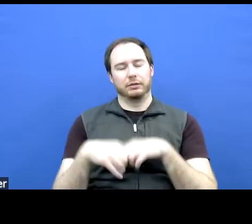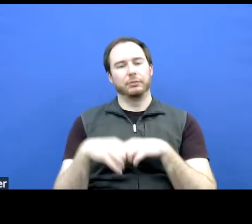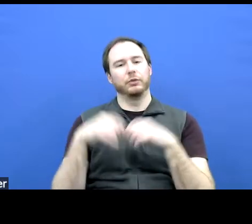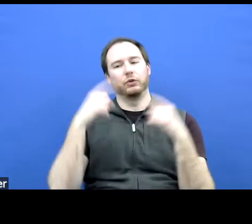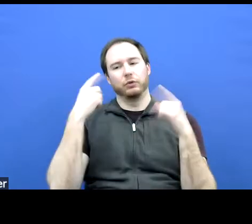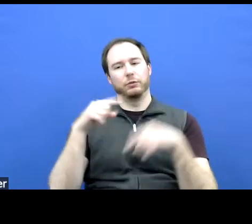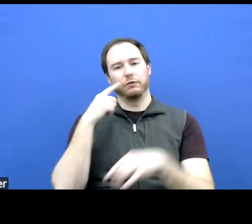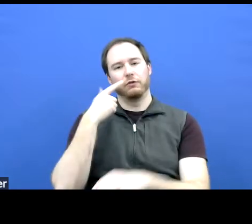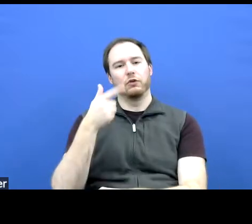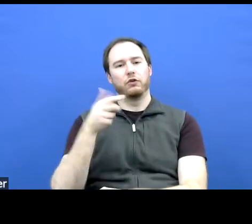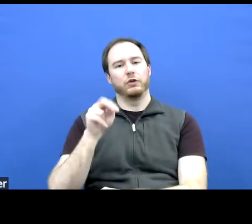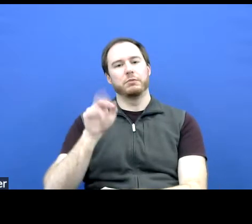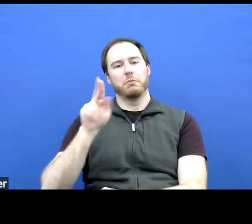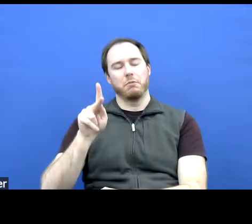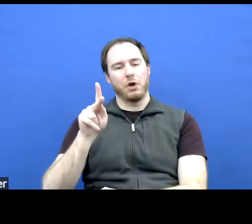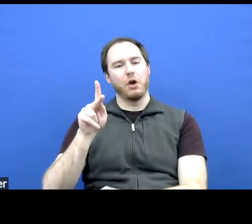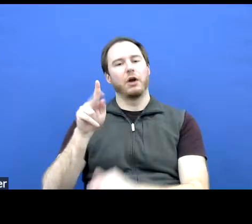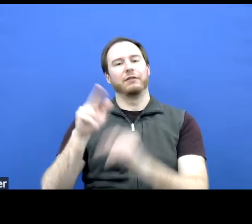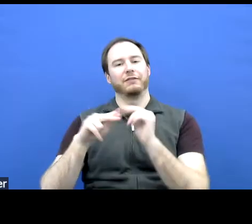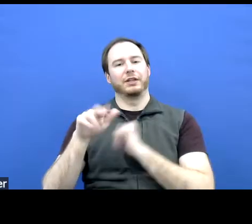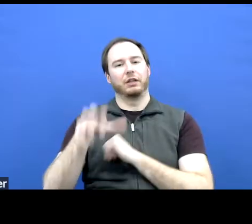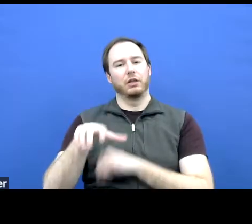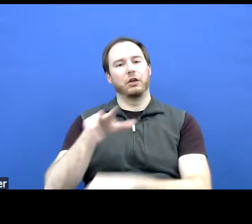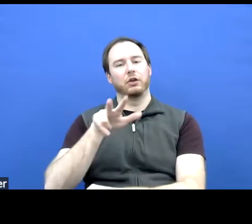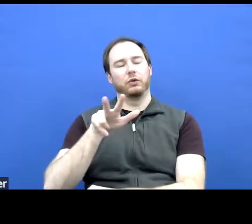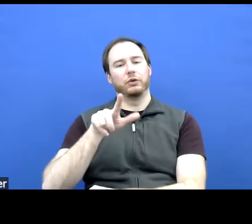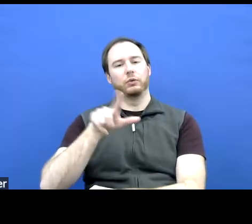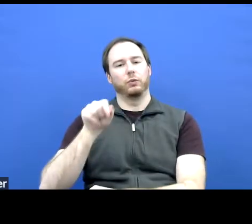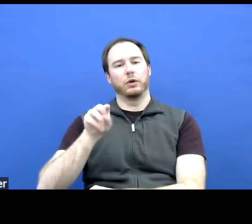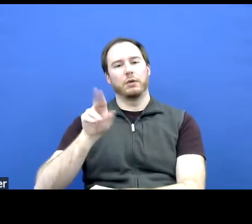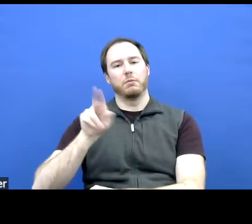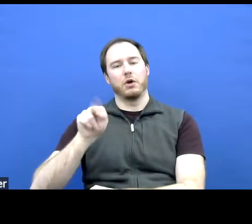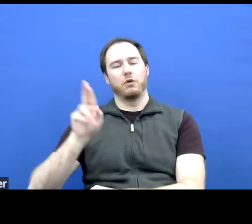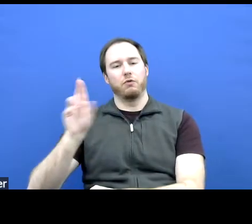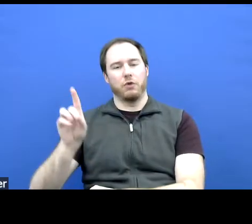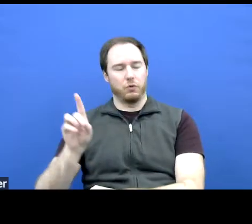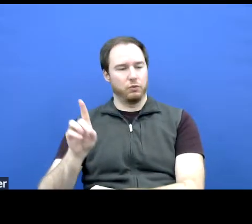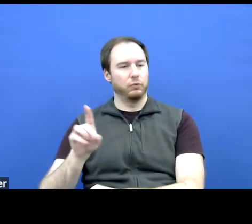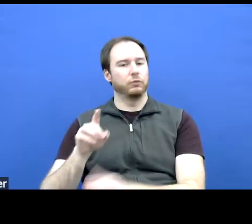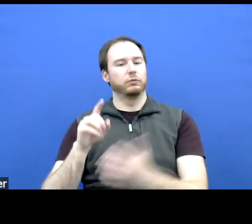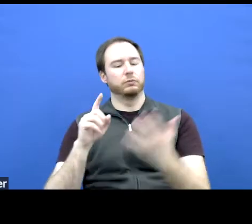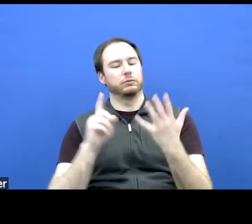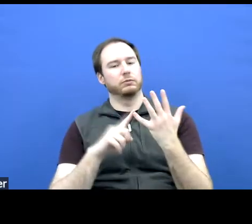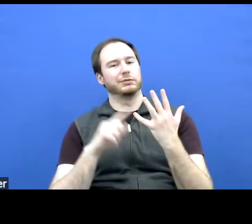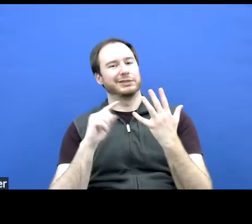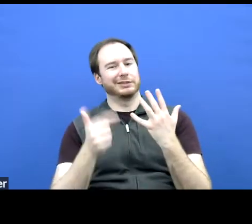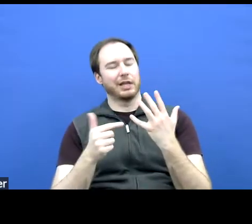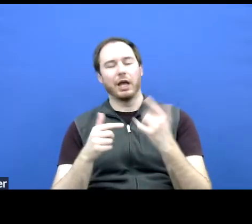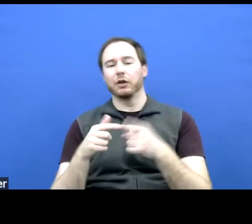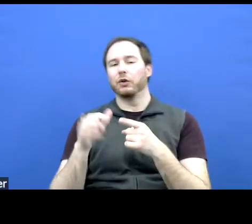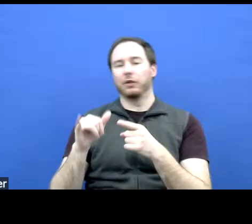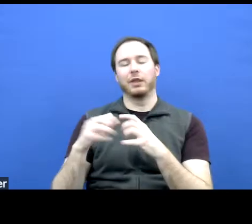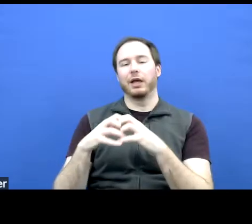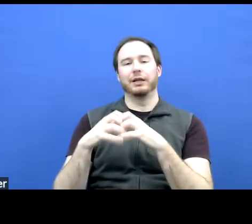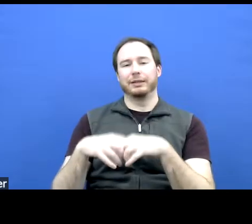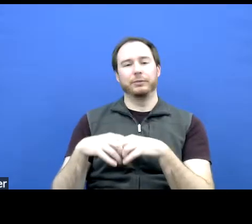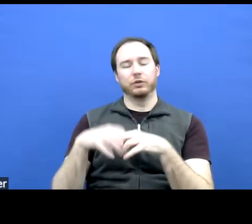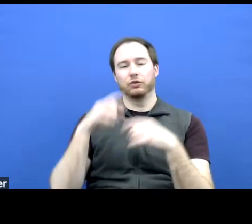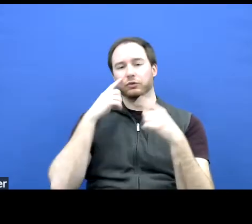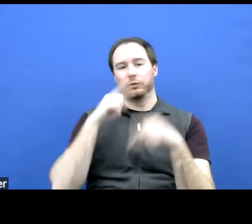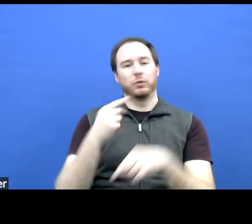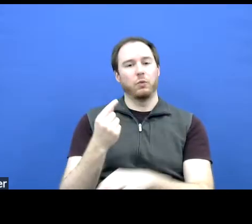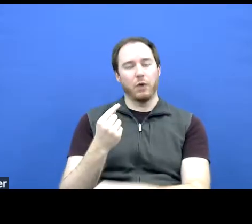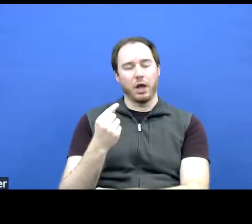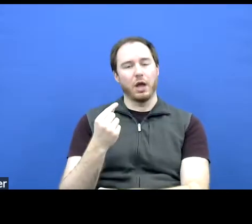Energy Facility located at 320 Mark Road. Second. So the decommissioning agreement,